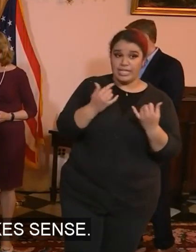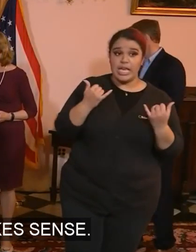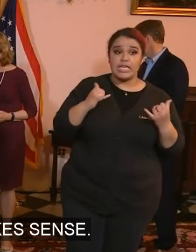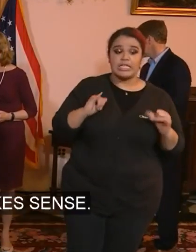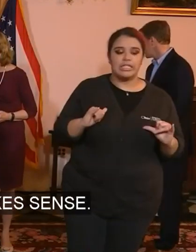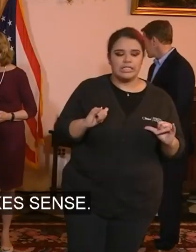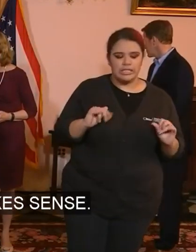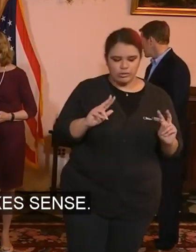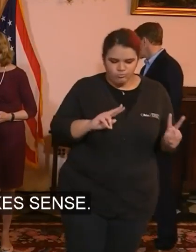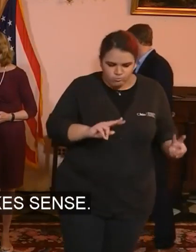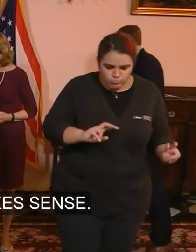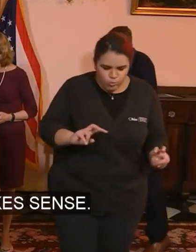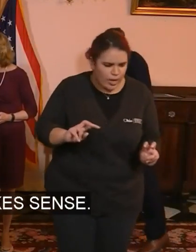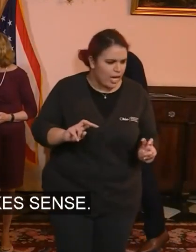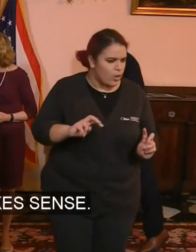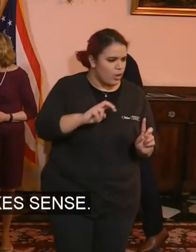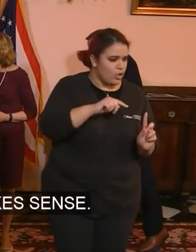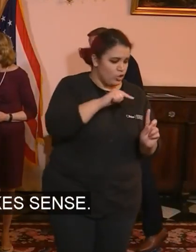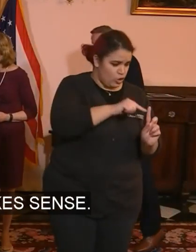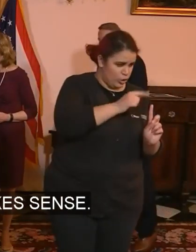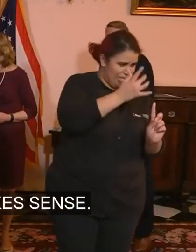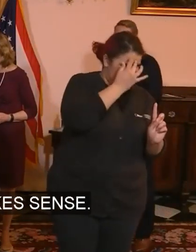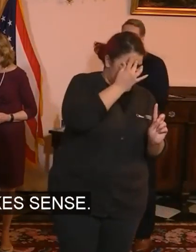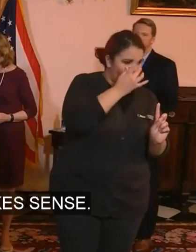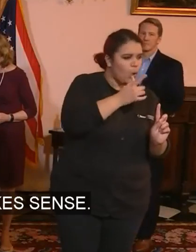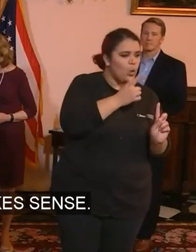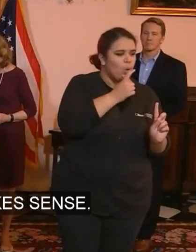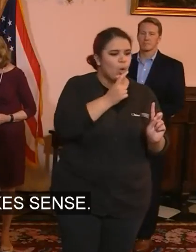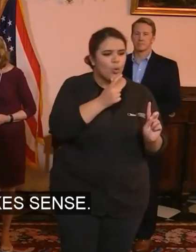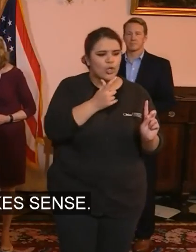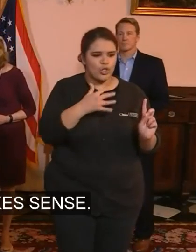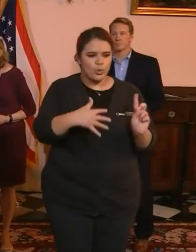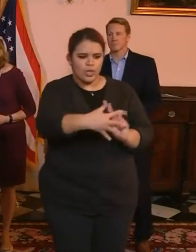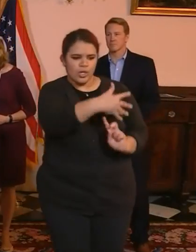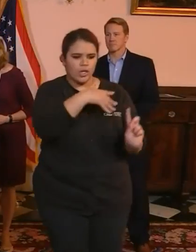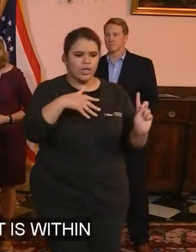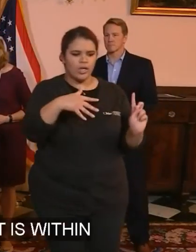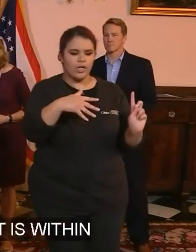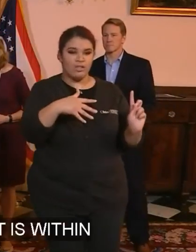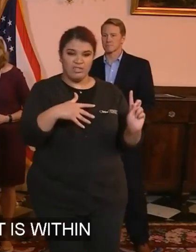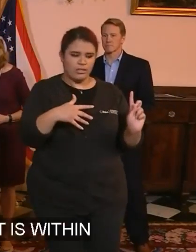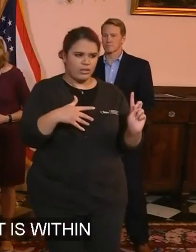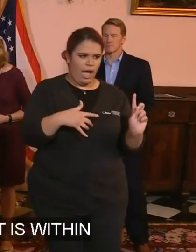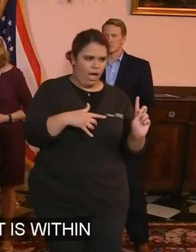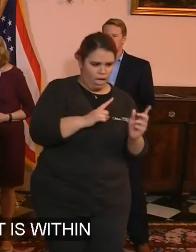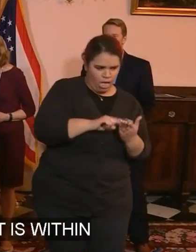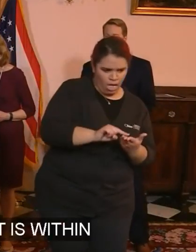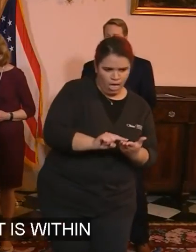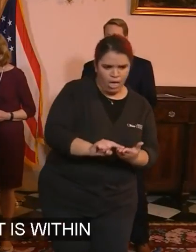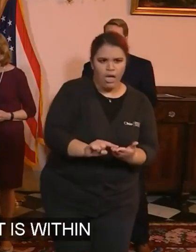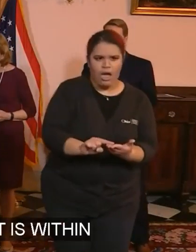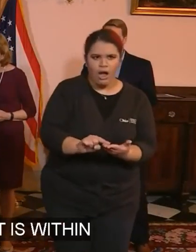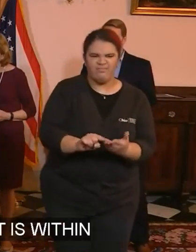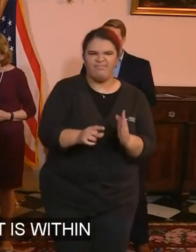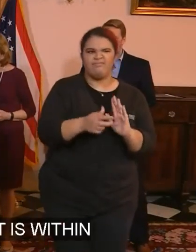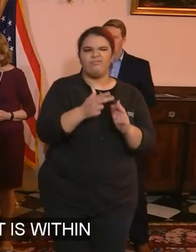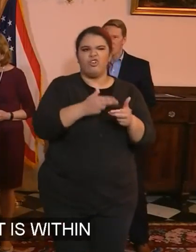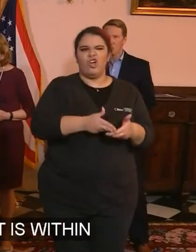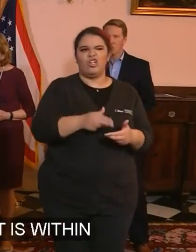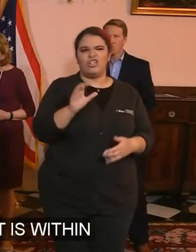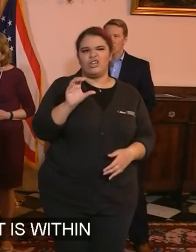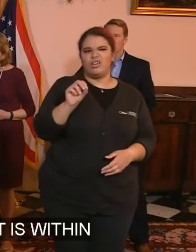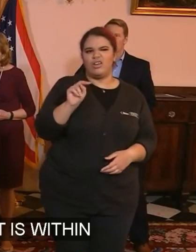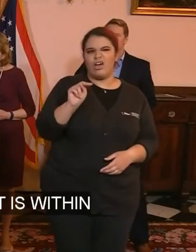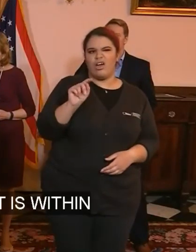within our reach, or are we nearing the point where that's just not feasible? There is contact tracing going around cases, and that's where we're focusing all